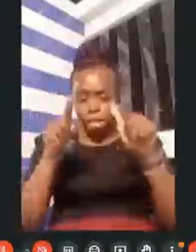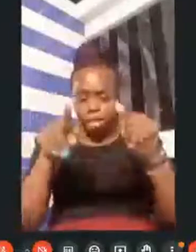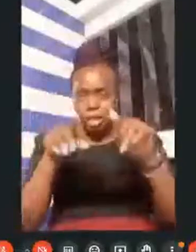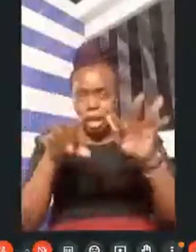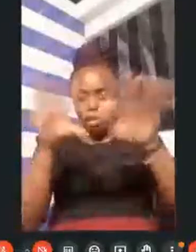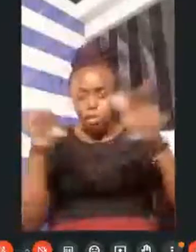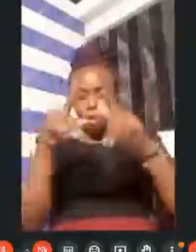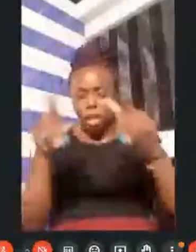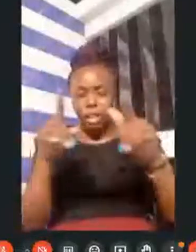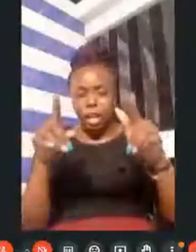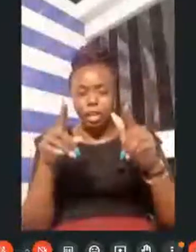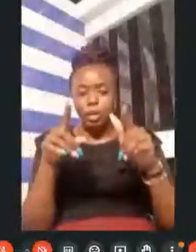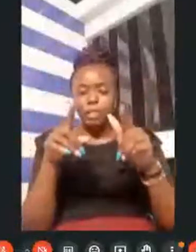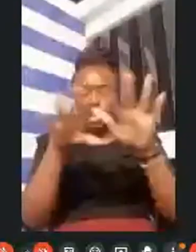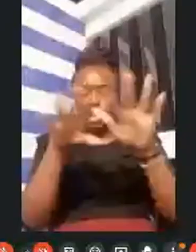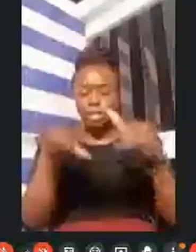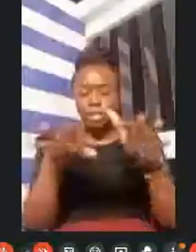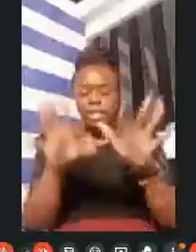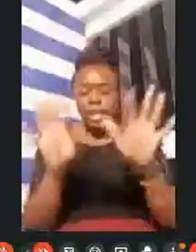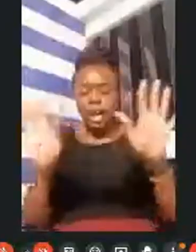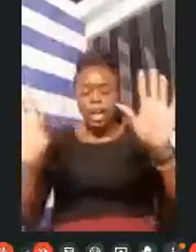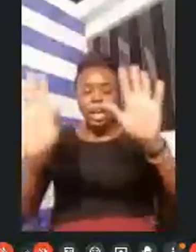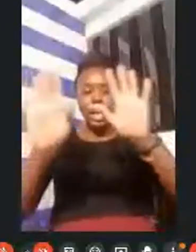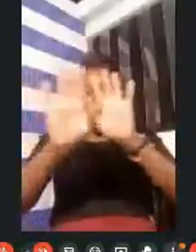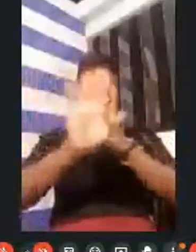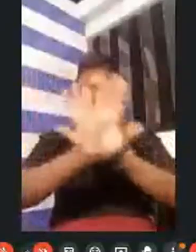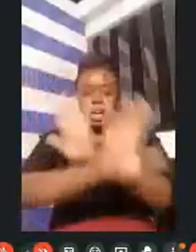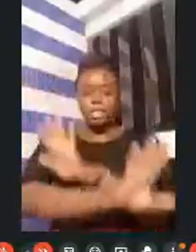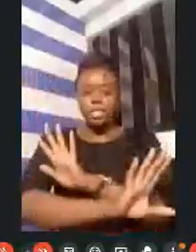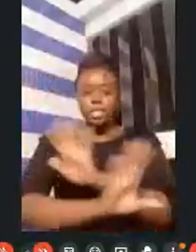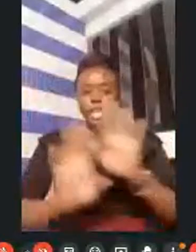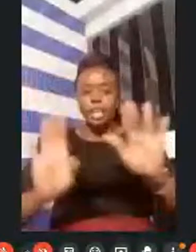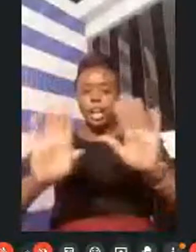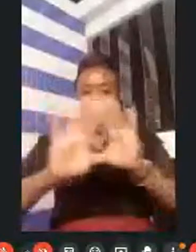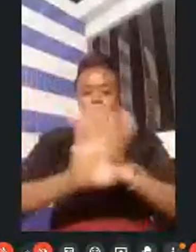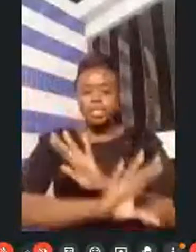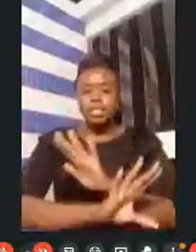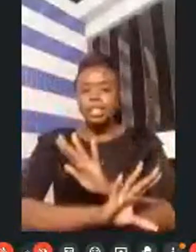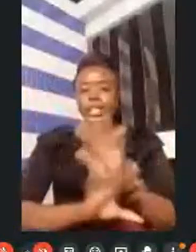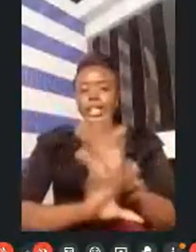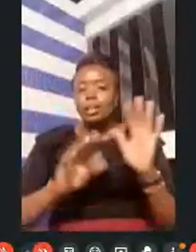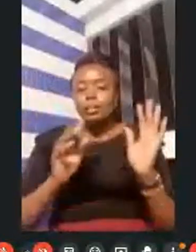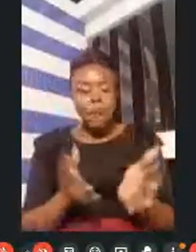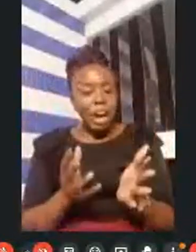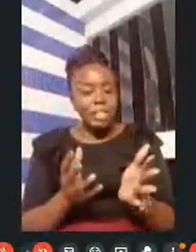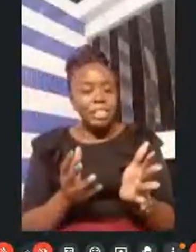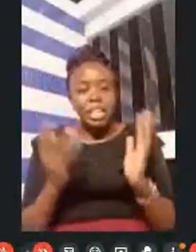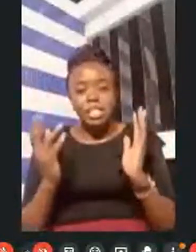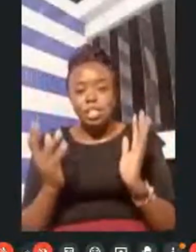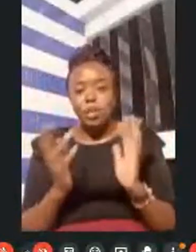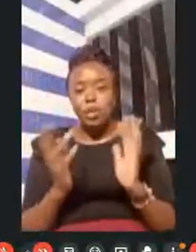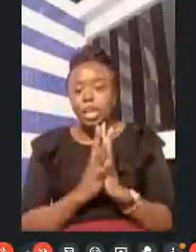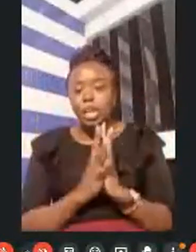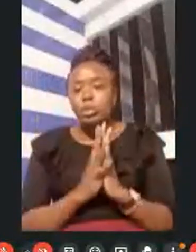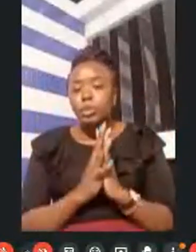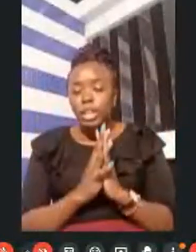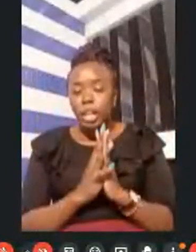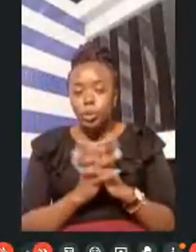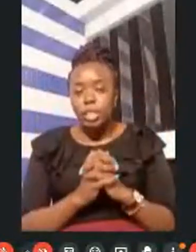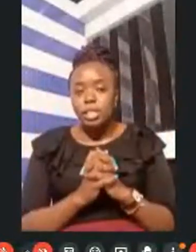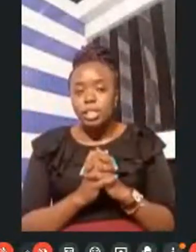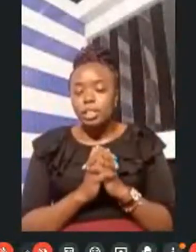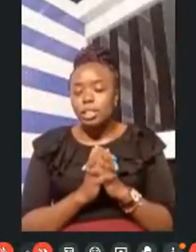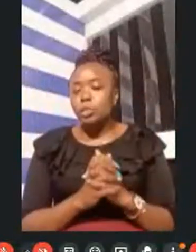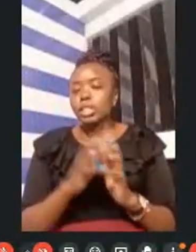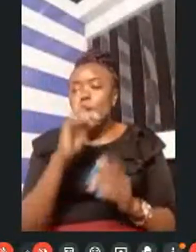the audience. Assume you have an audience there. Night, night. But there is no, you can use